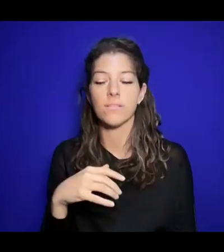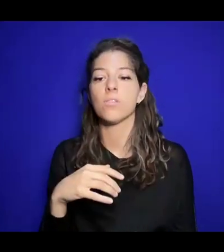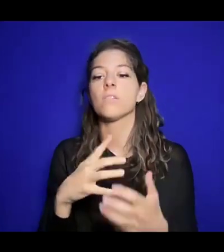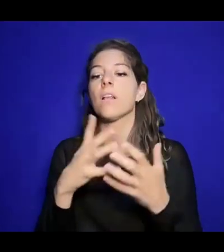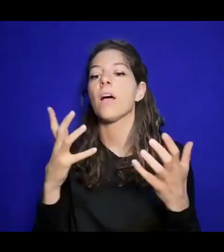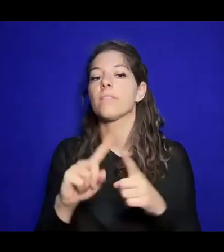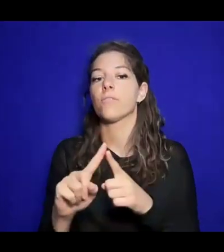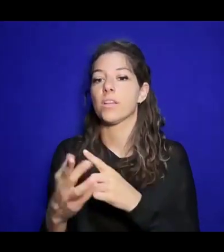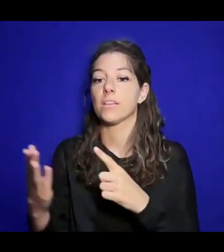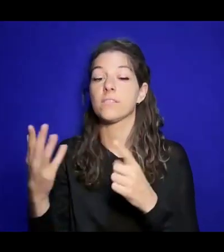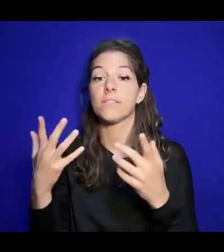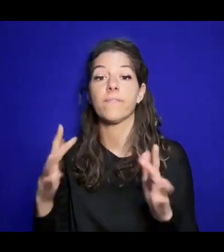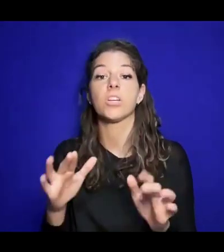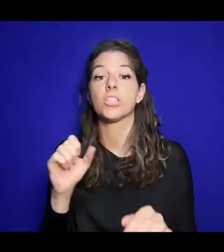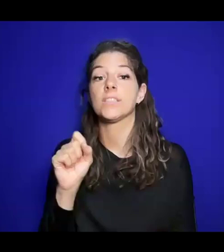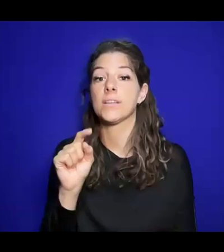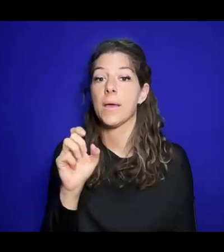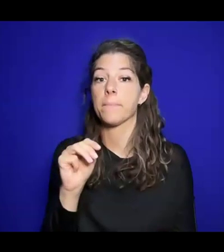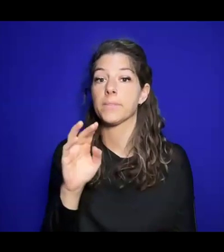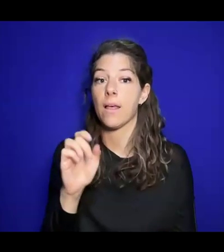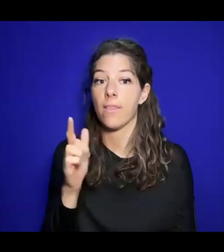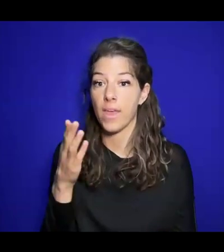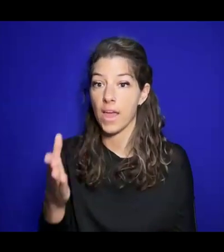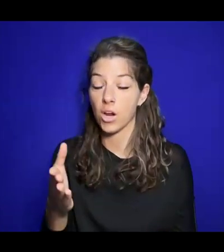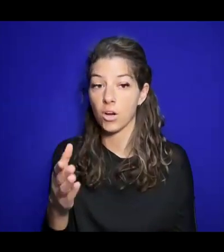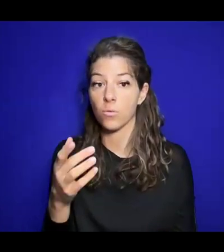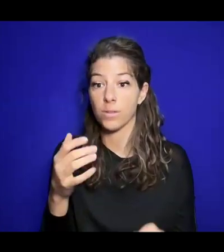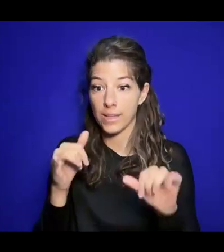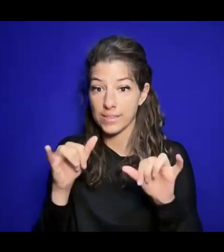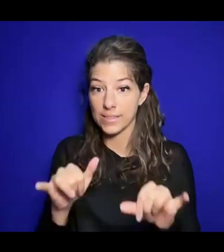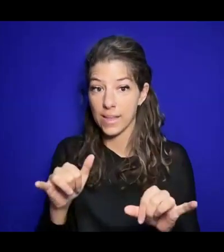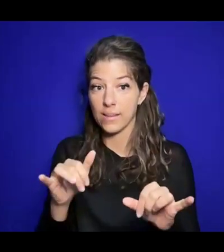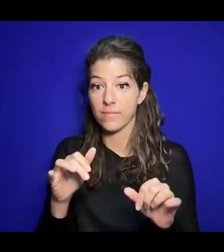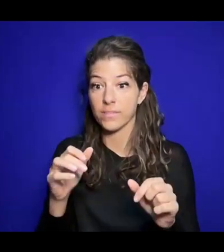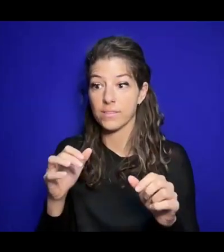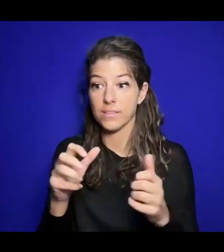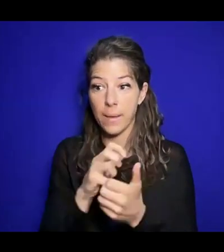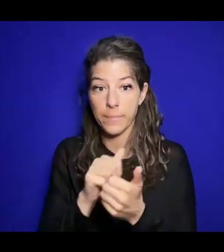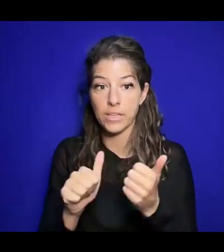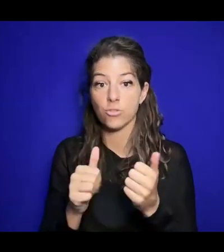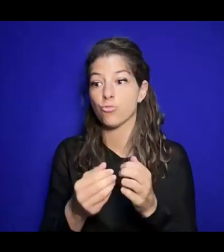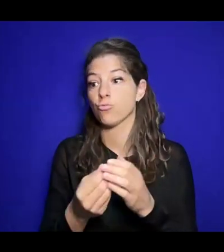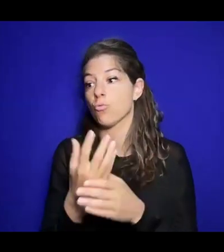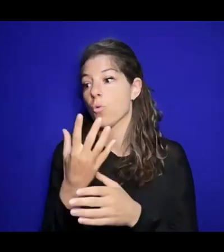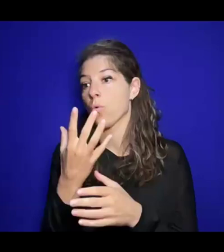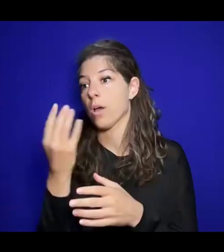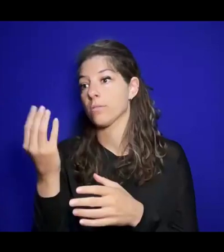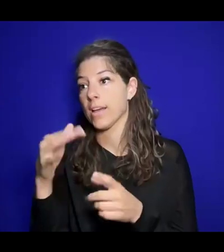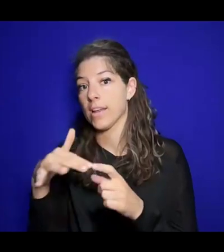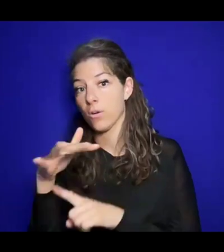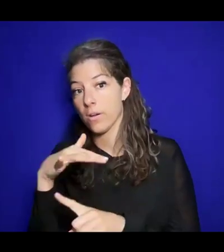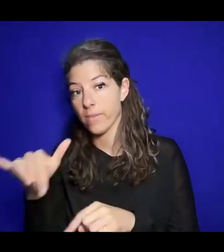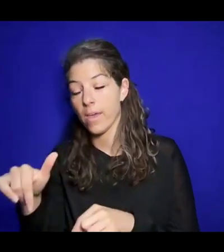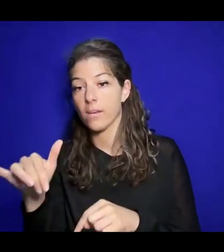of things. And once you got the stem cells in there, would they stay in the area of damage? Would they grow outside the area of damage?